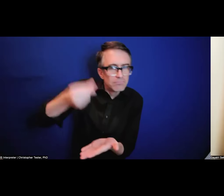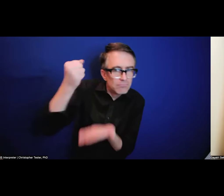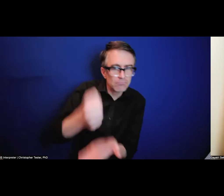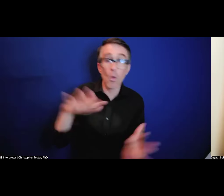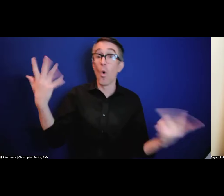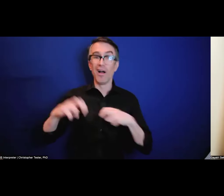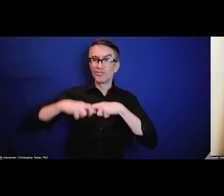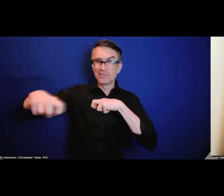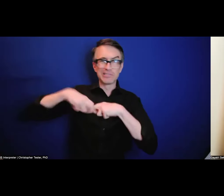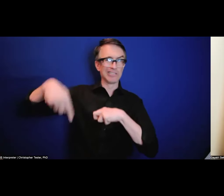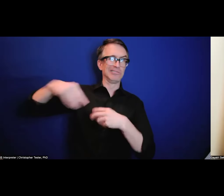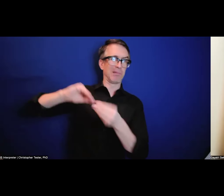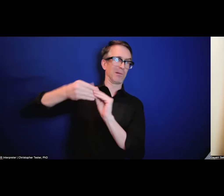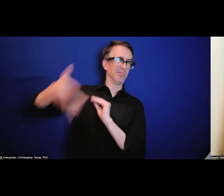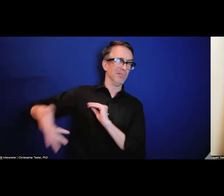in.